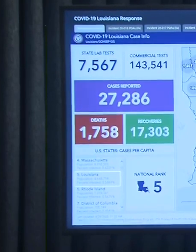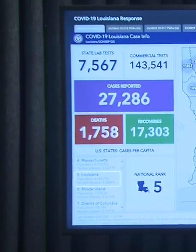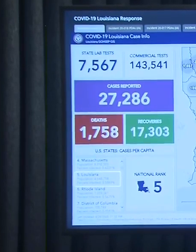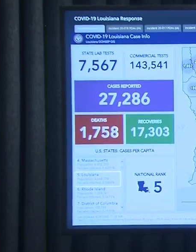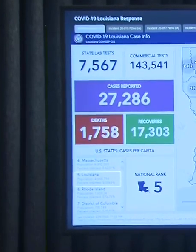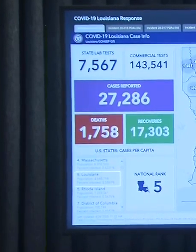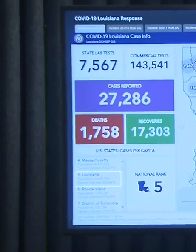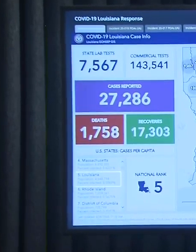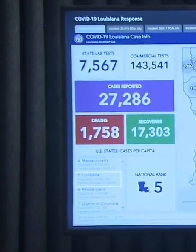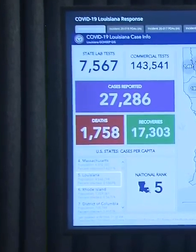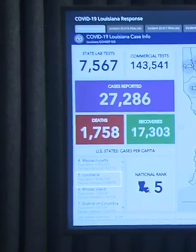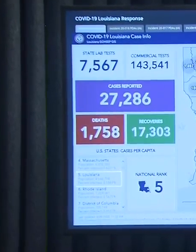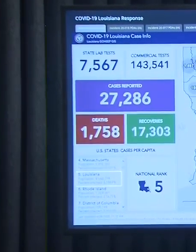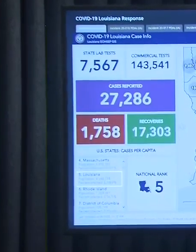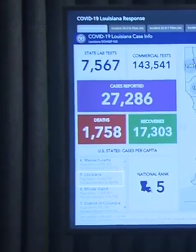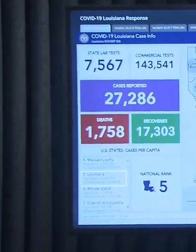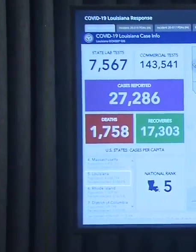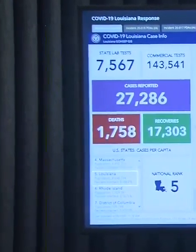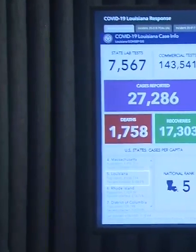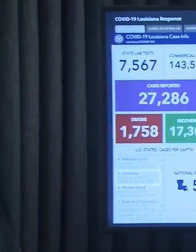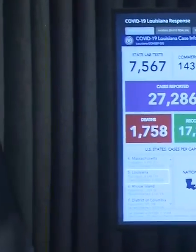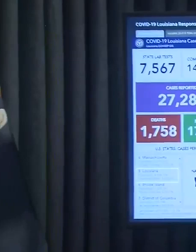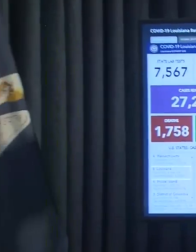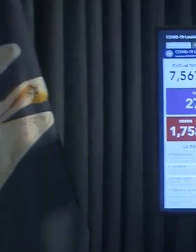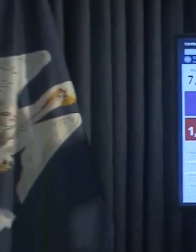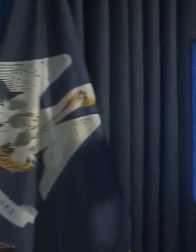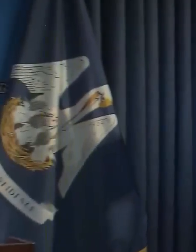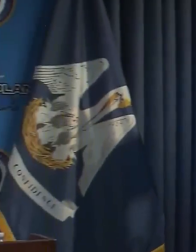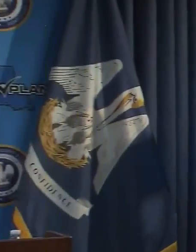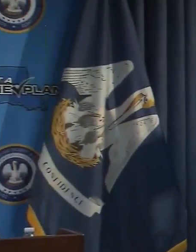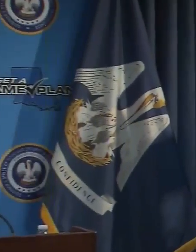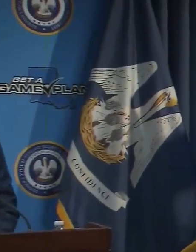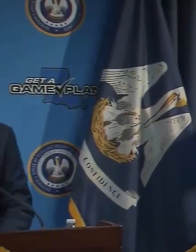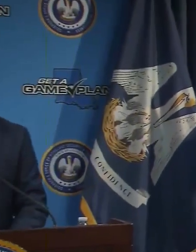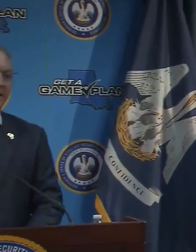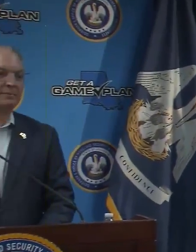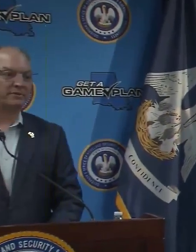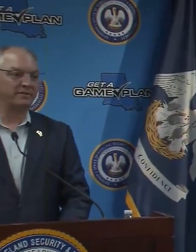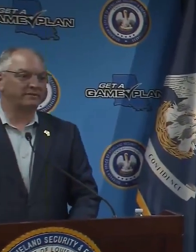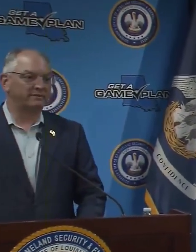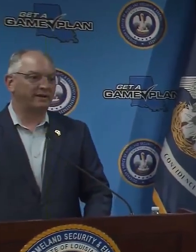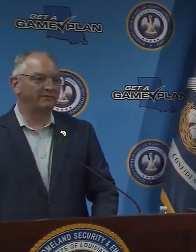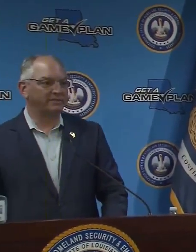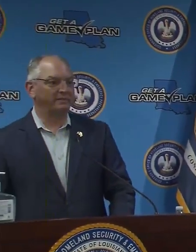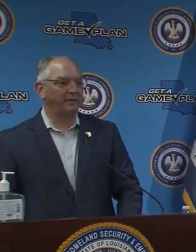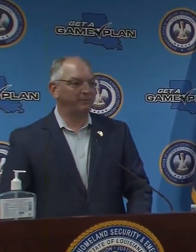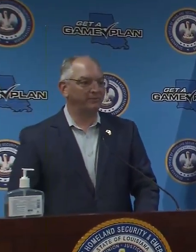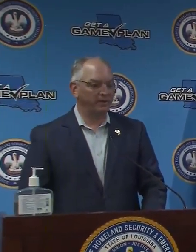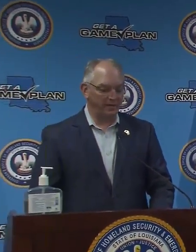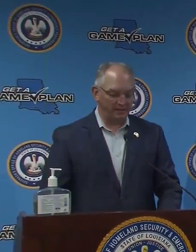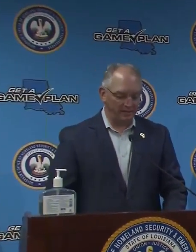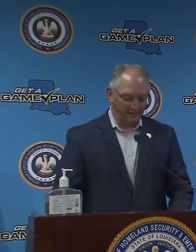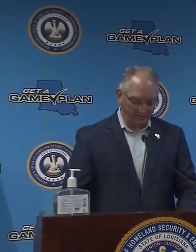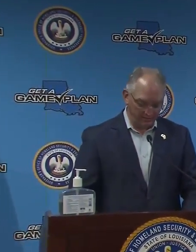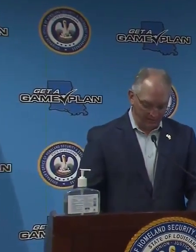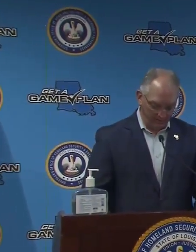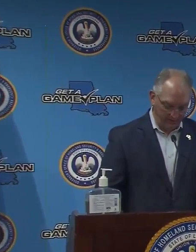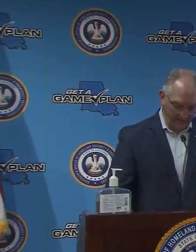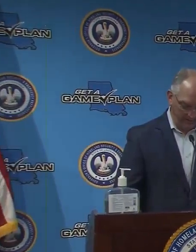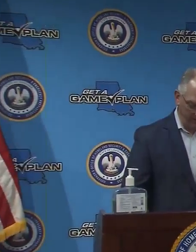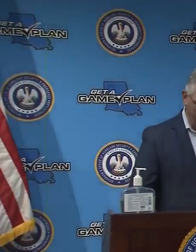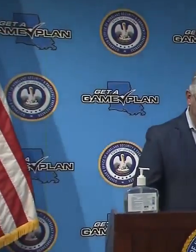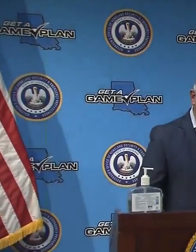now. And I don't want anybody to think that these are really numbers. These are obviously people, and this is